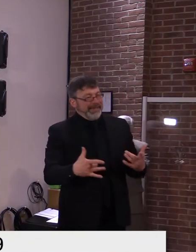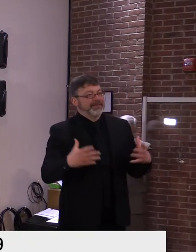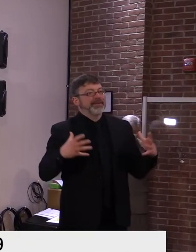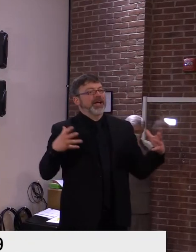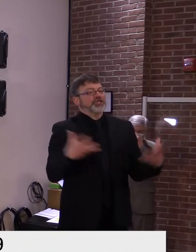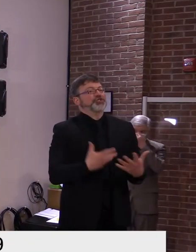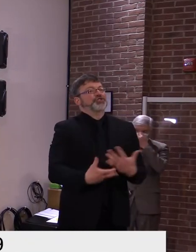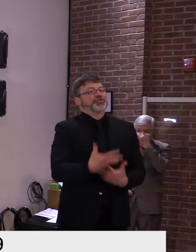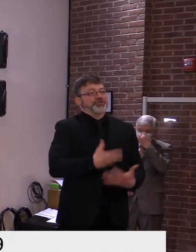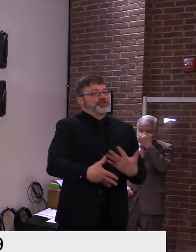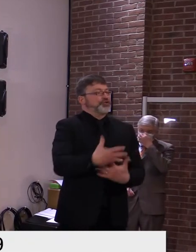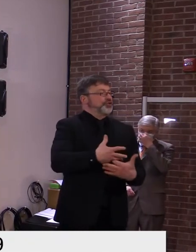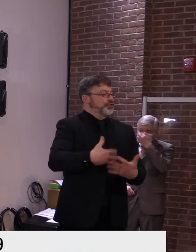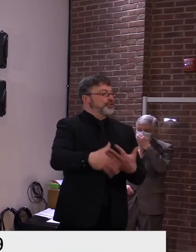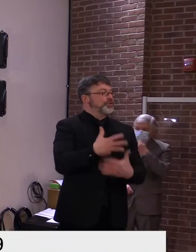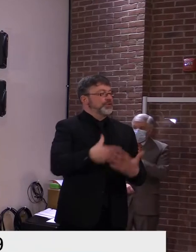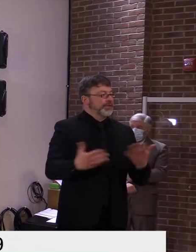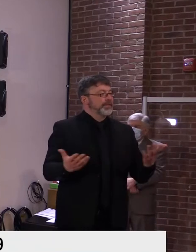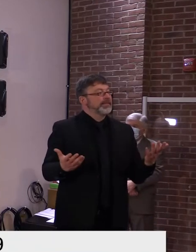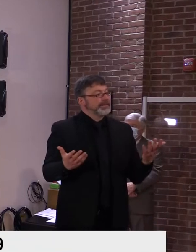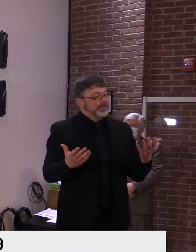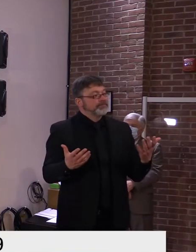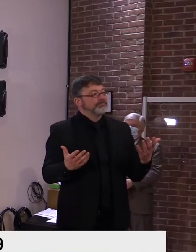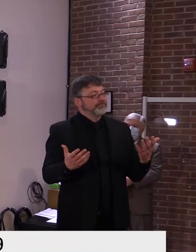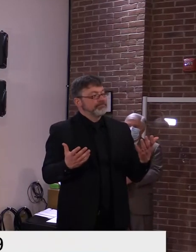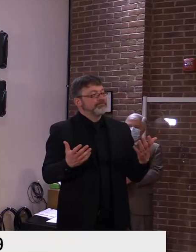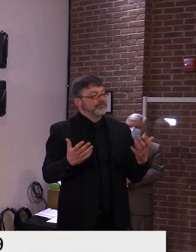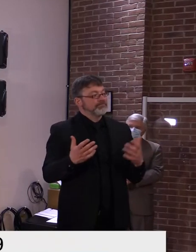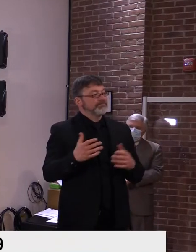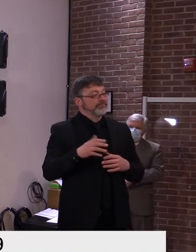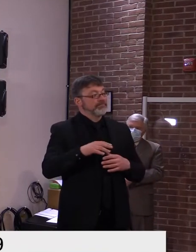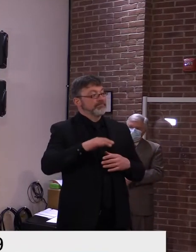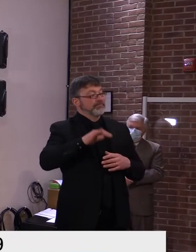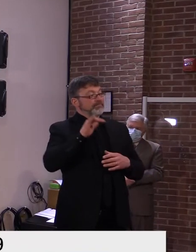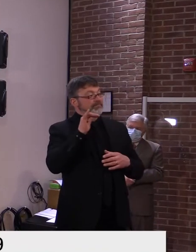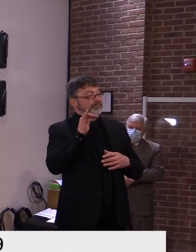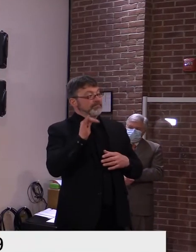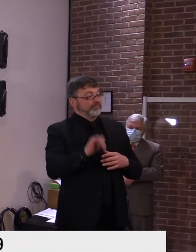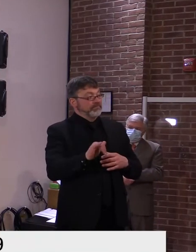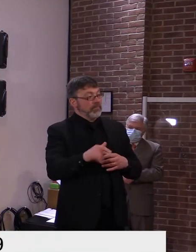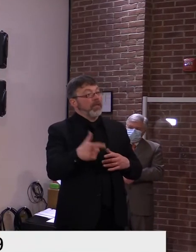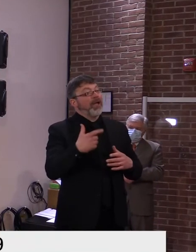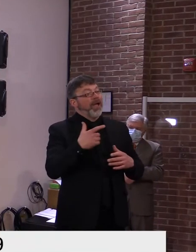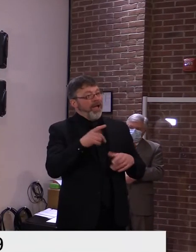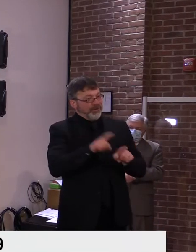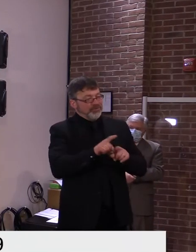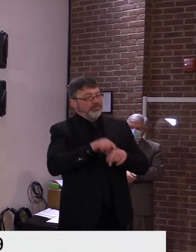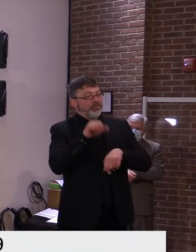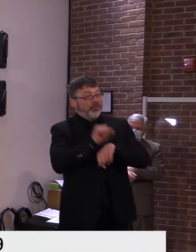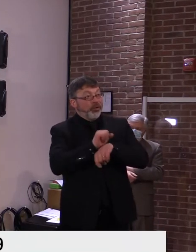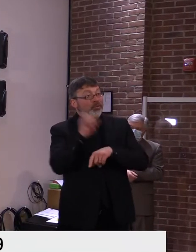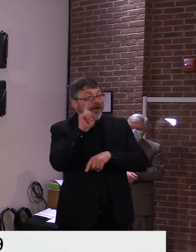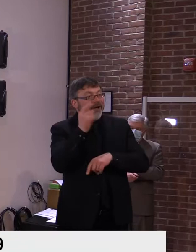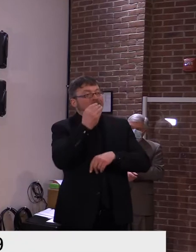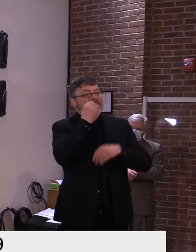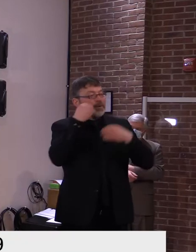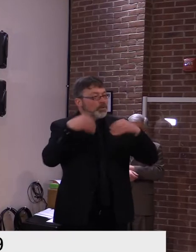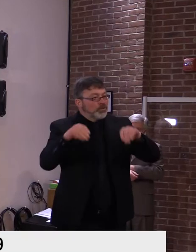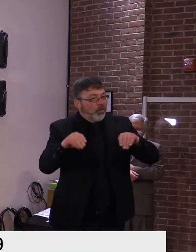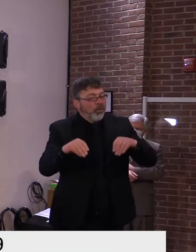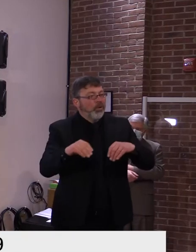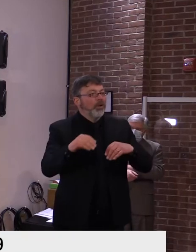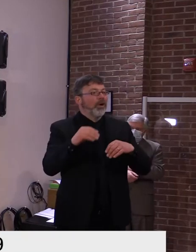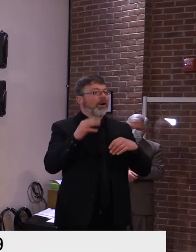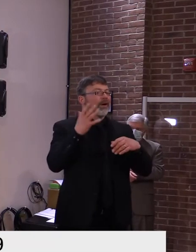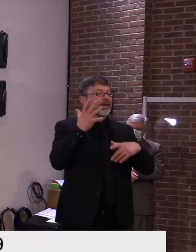public-facing jobs, which may put them in more contact with the public at a time of more transmissibility of virus. I think it's hard